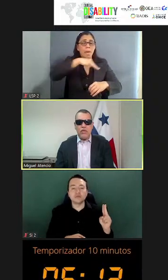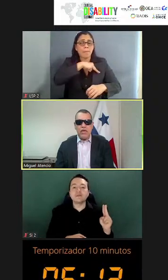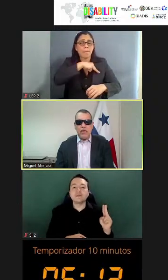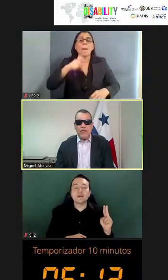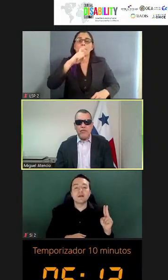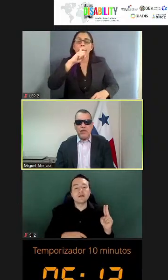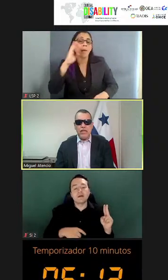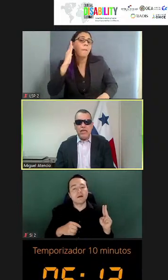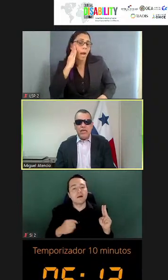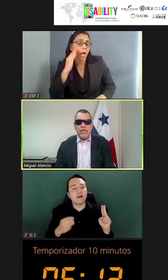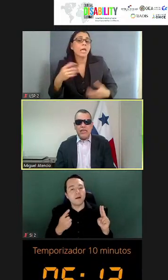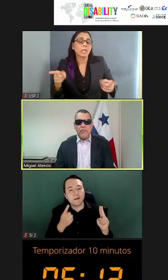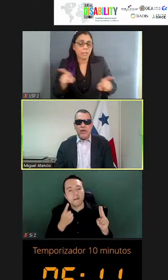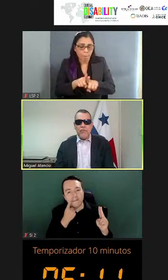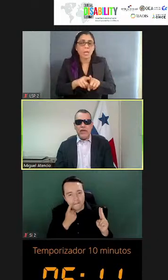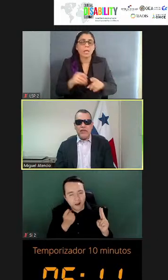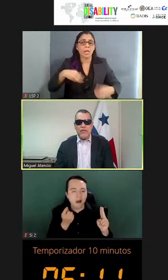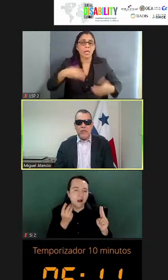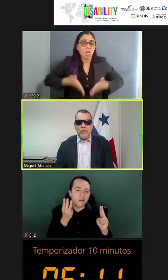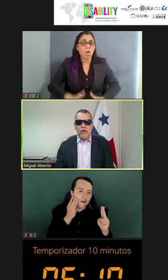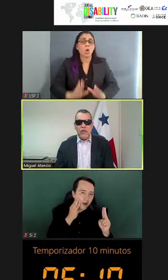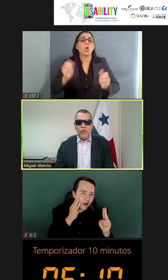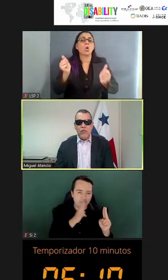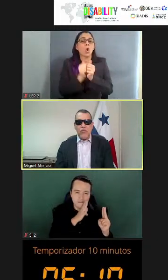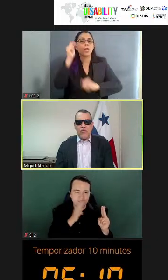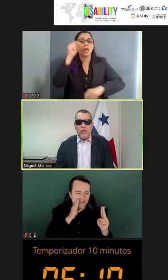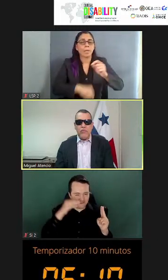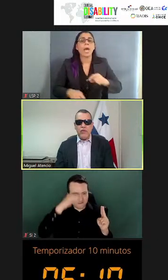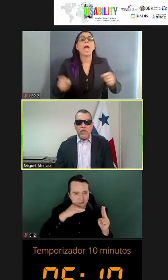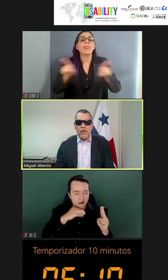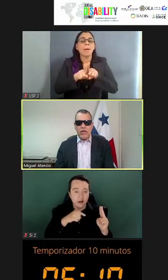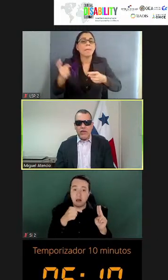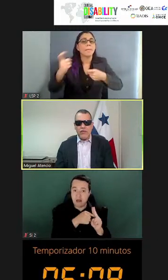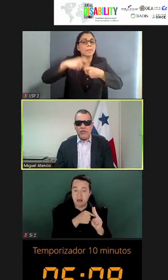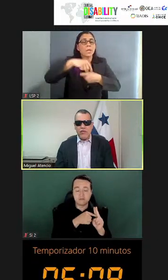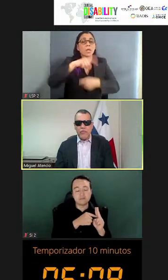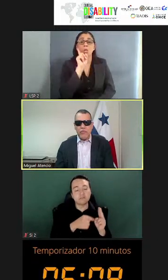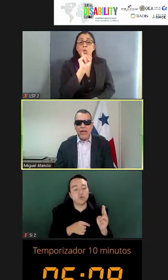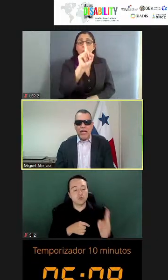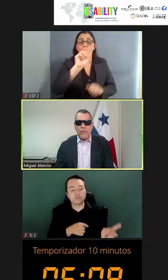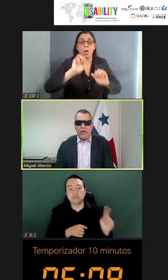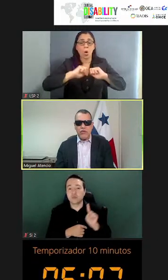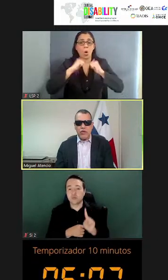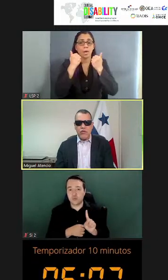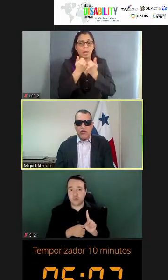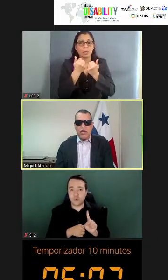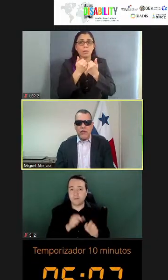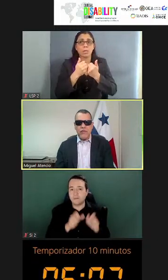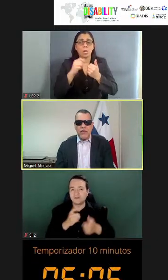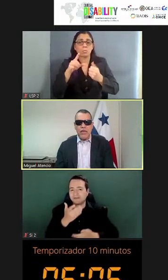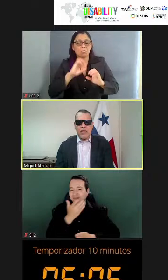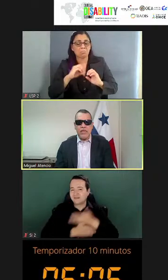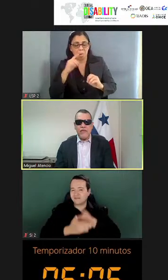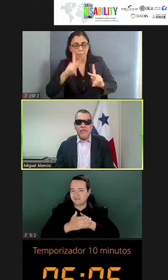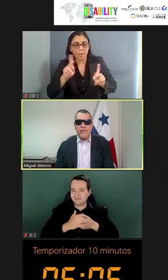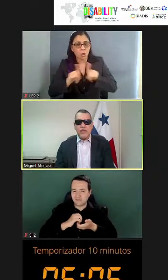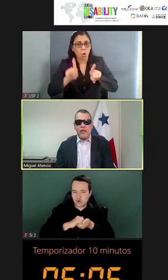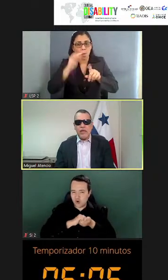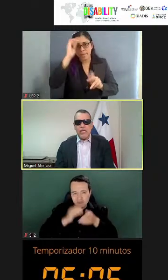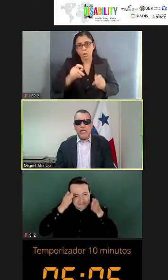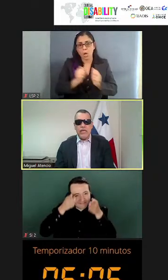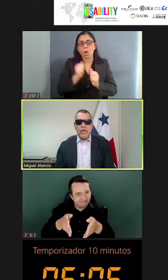two members of parents who have children with disabilities and we also have the participation of a member of the